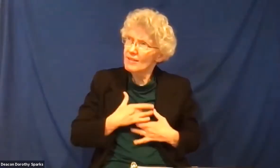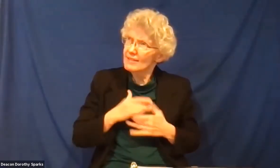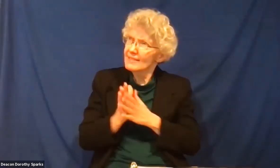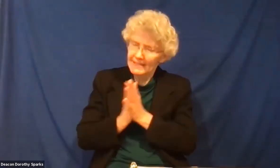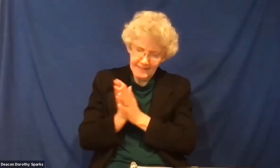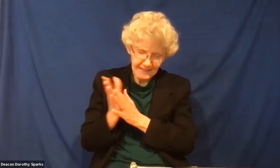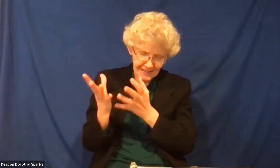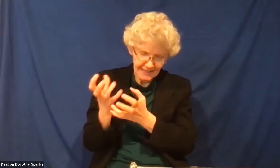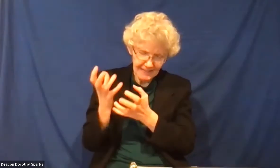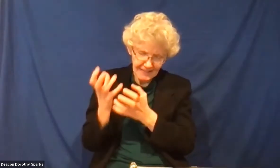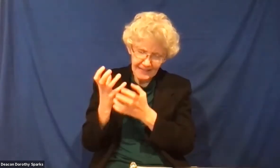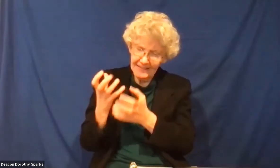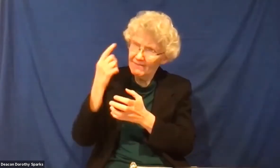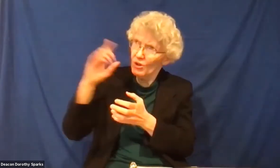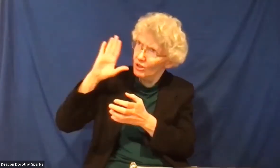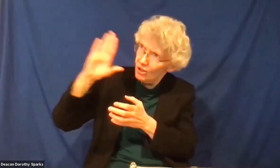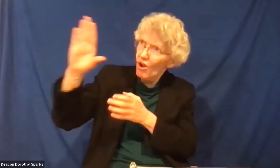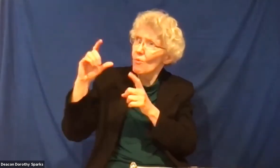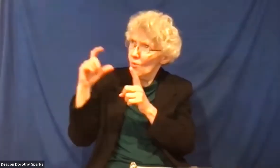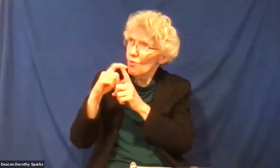And make our hearts hungry for your word.